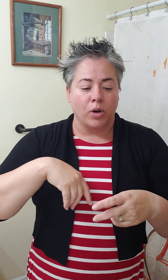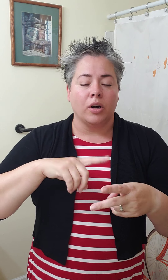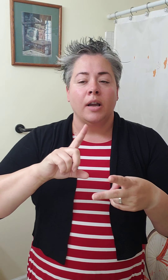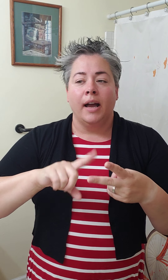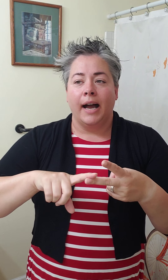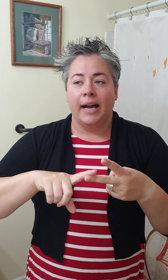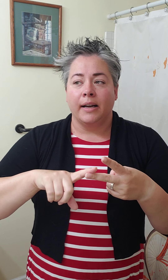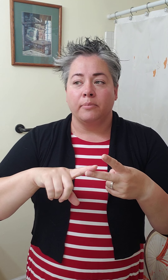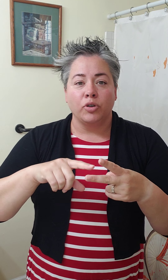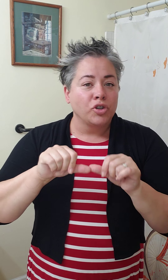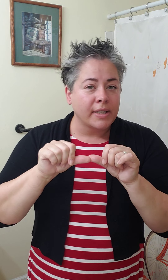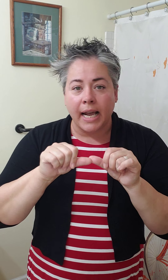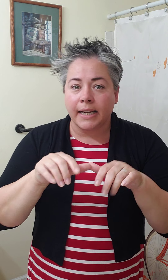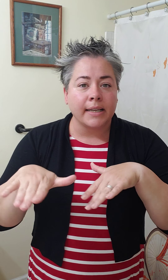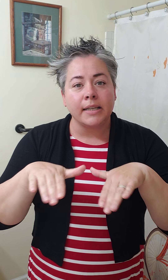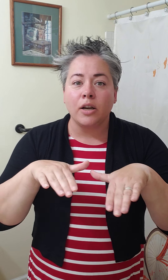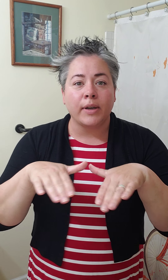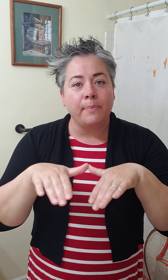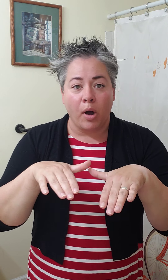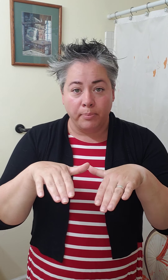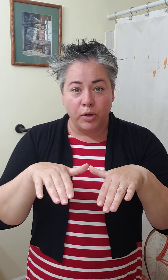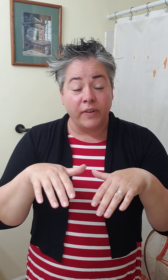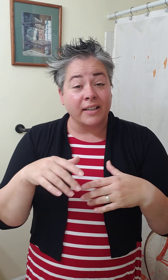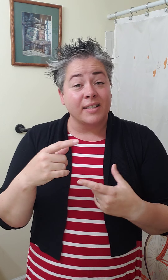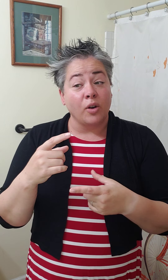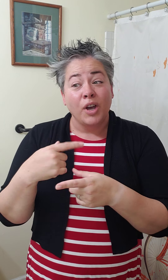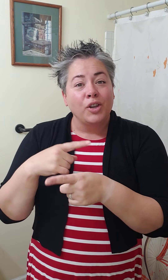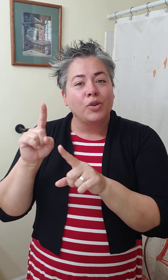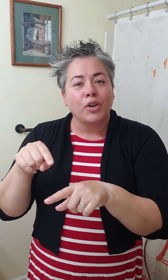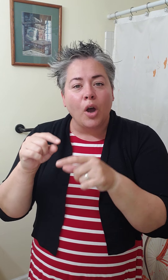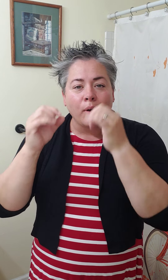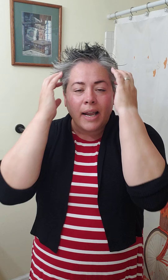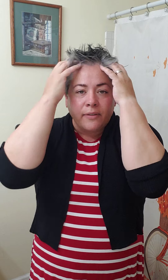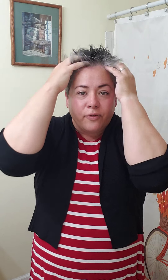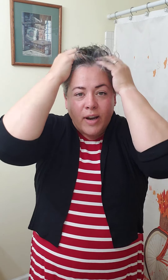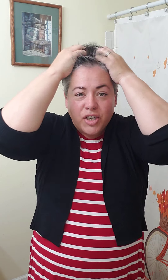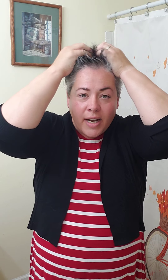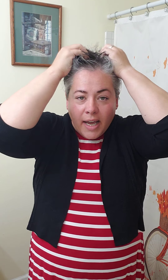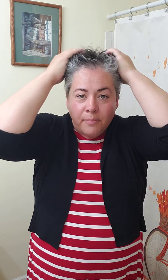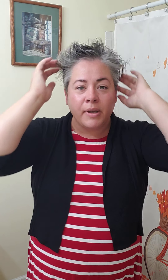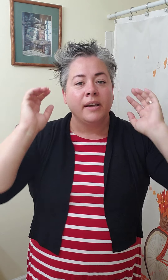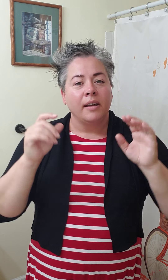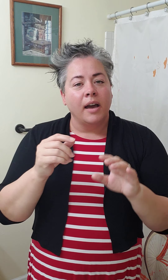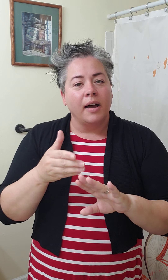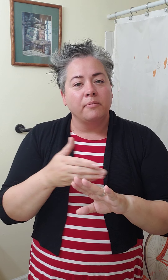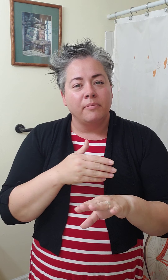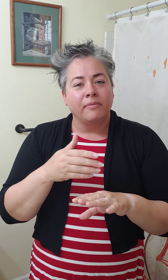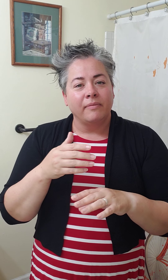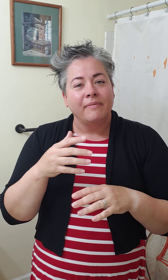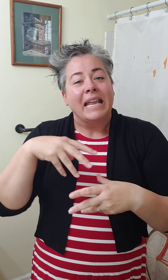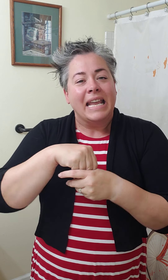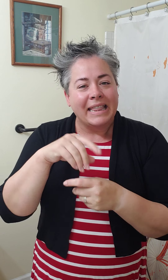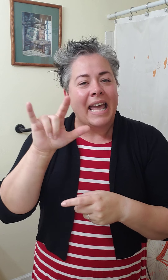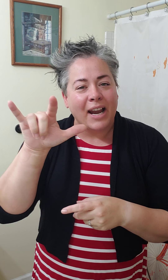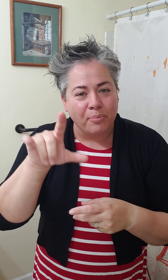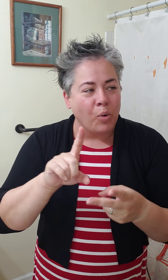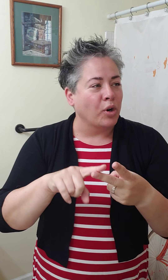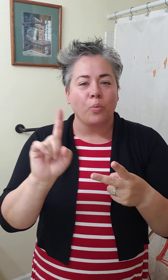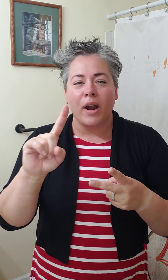shower. You're just kind of, keep on moving. So you can go kind of freshen up in the airport or wherever